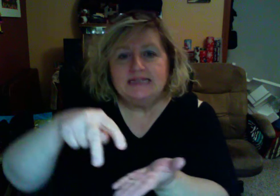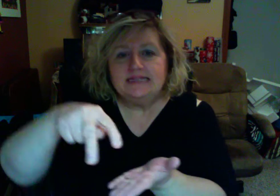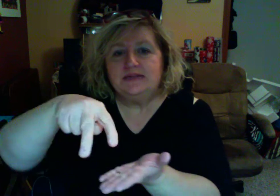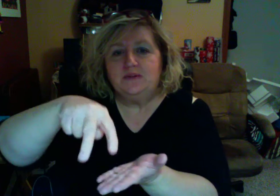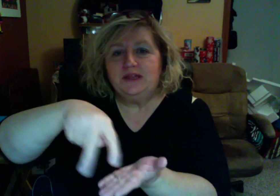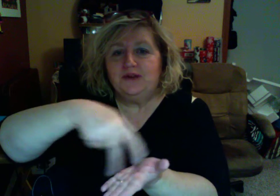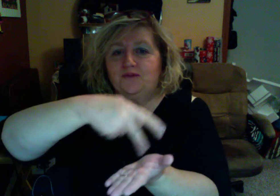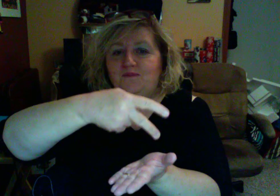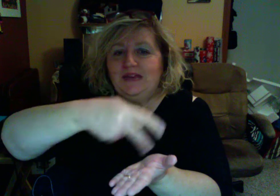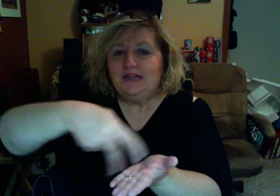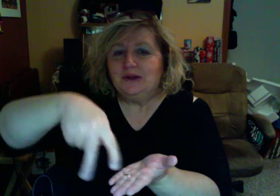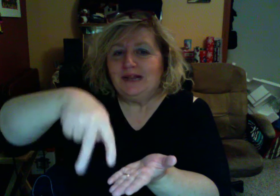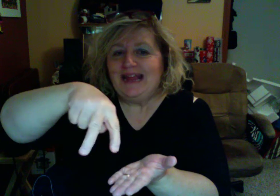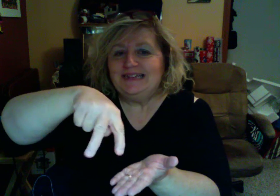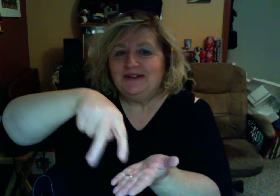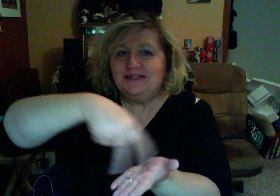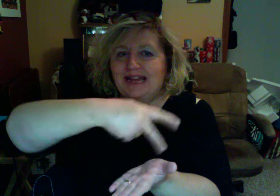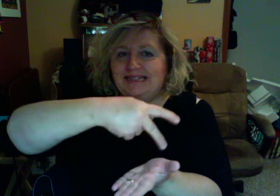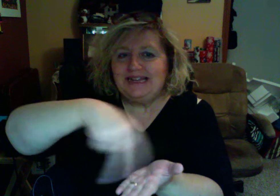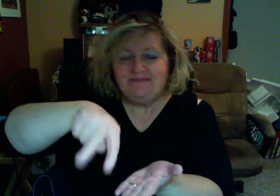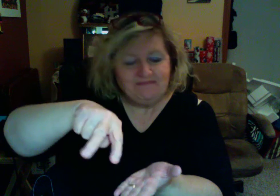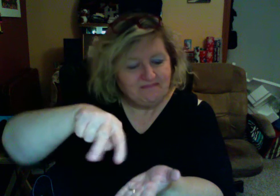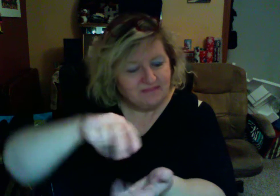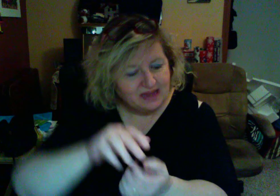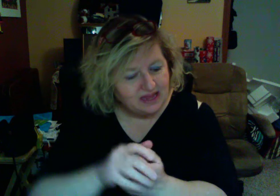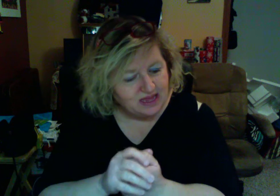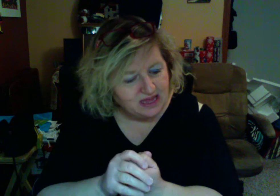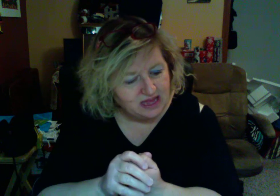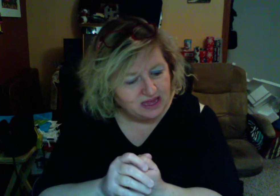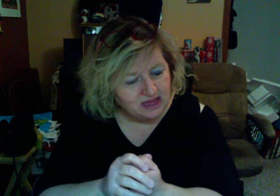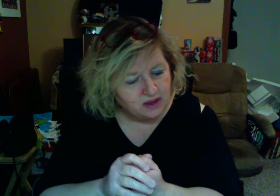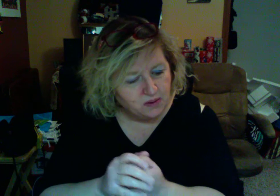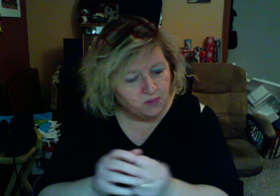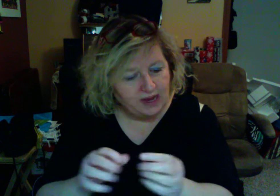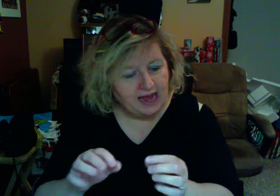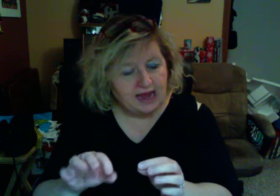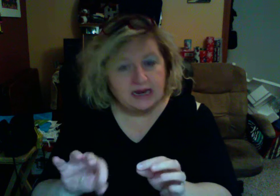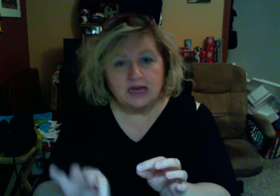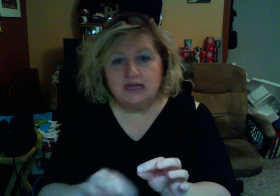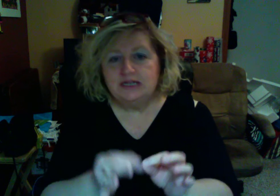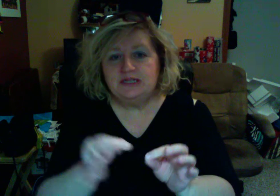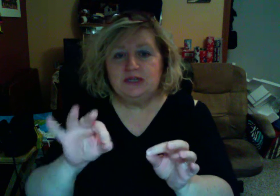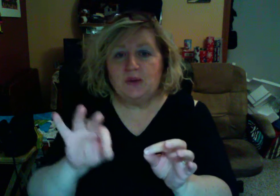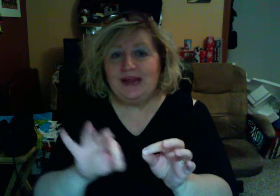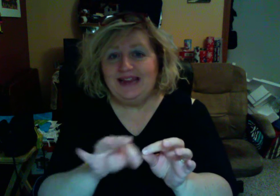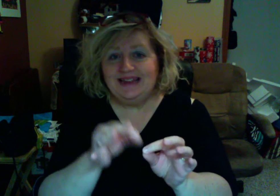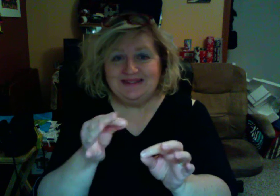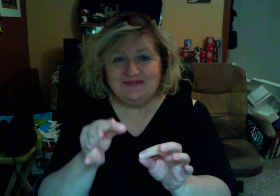Dance with your feet or legs here, dancing. We had sewing